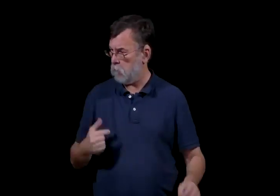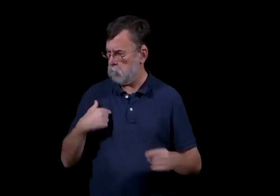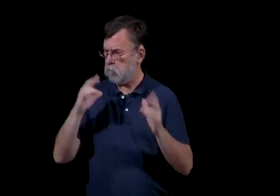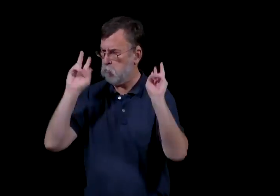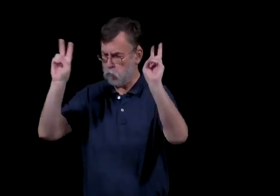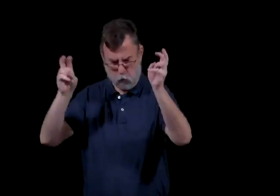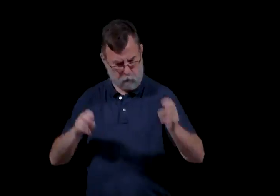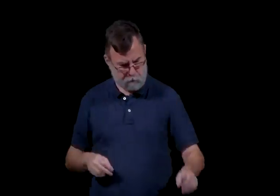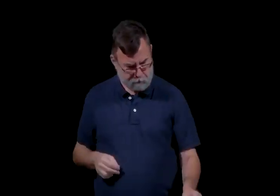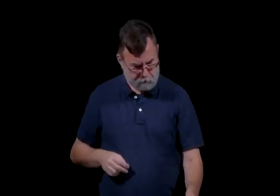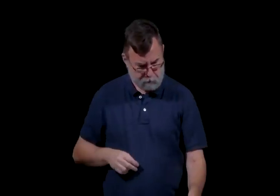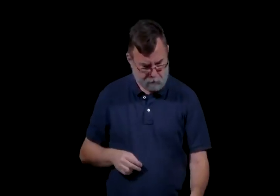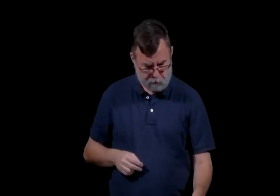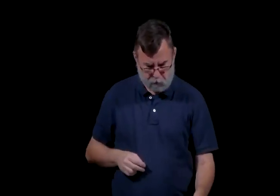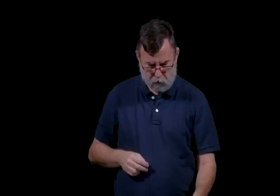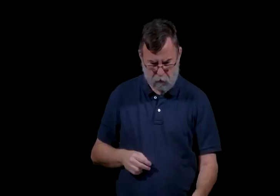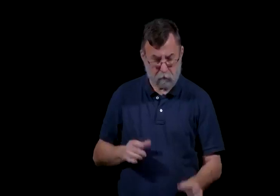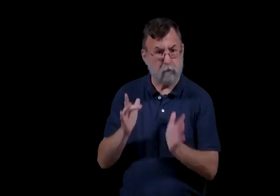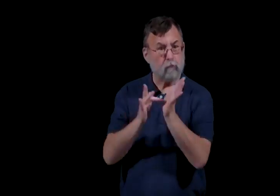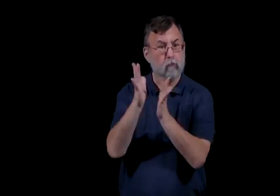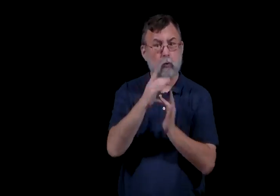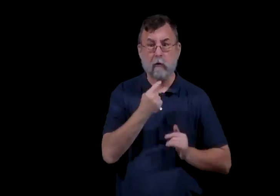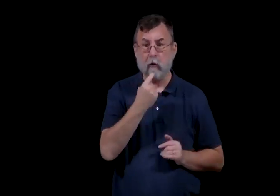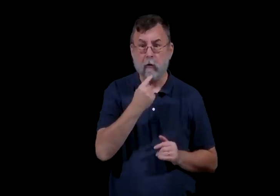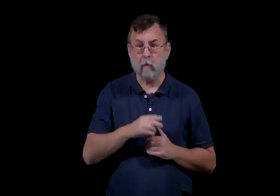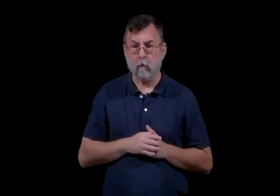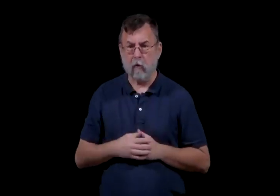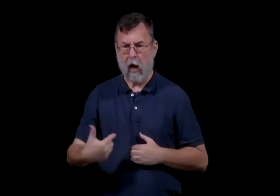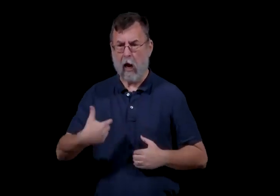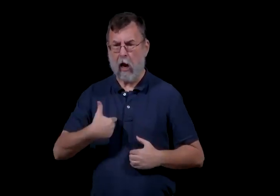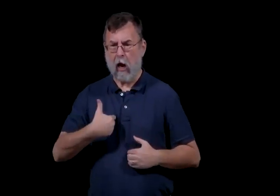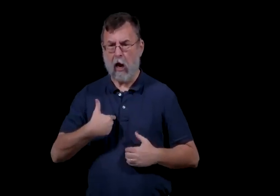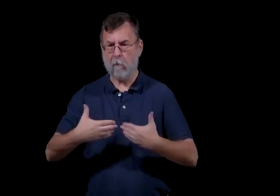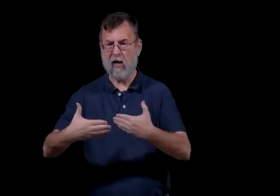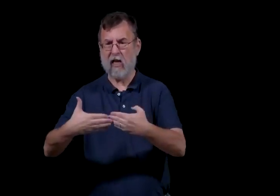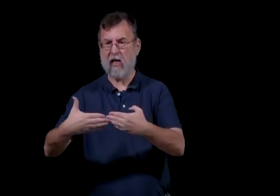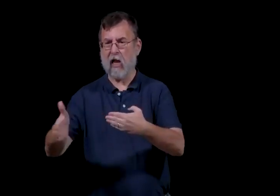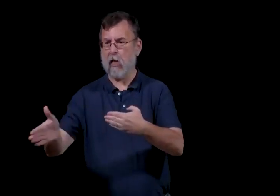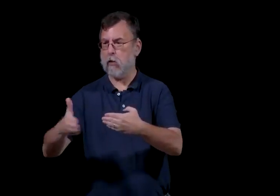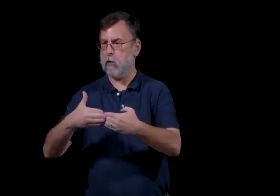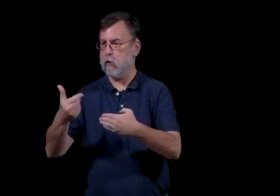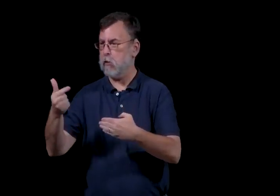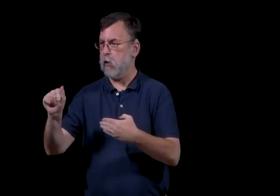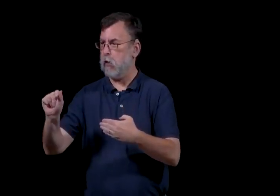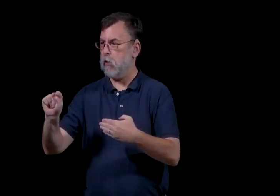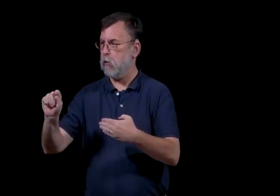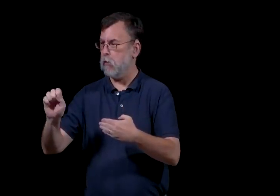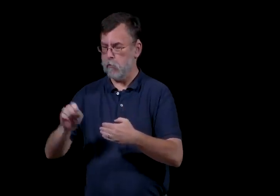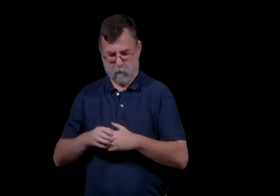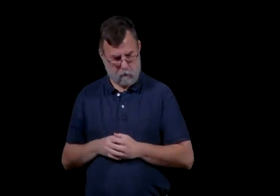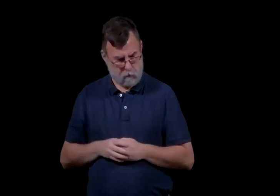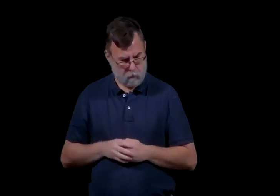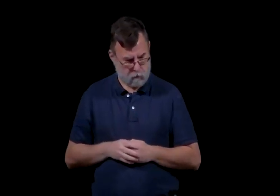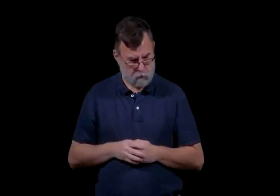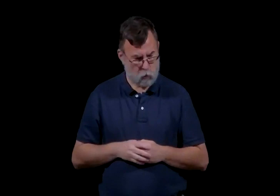verse 9, or 9 through 15. And Jesus said, I am the gate.